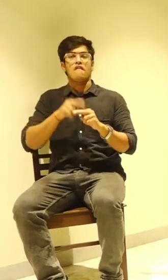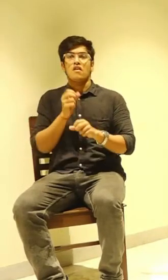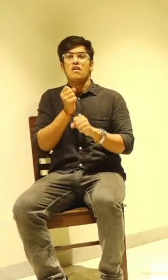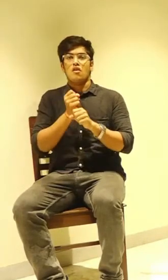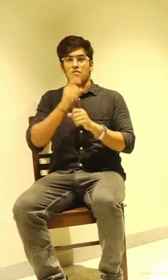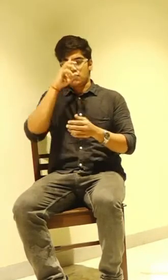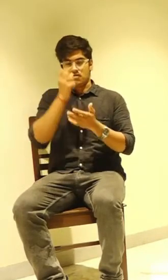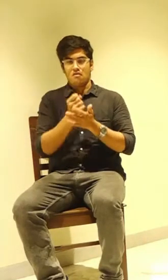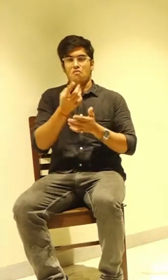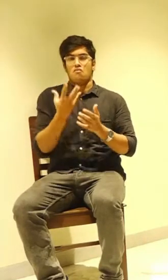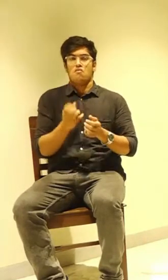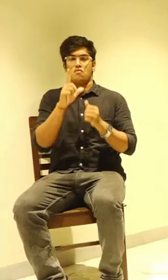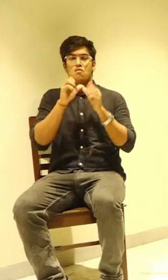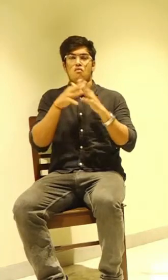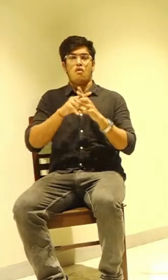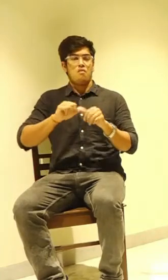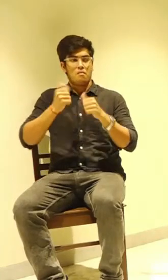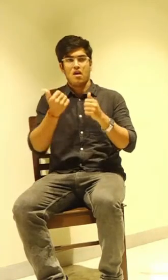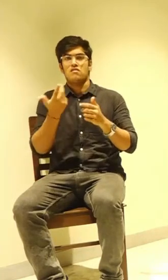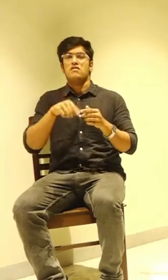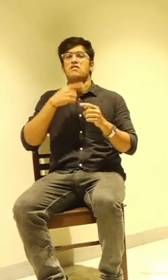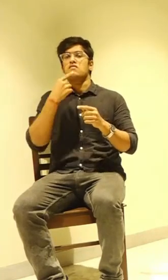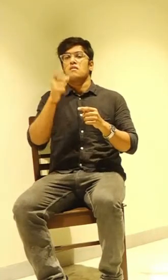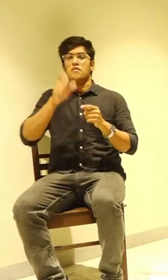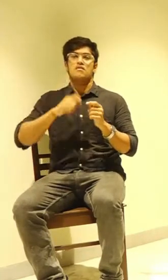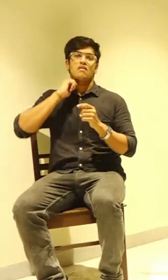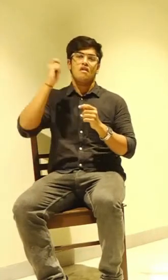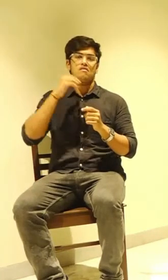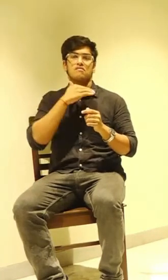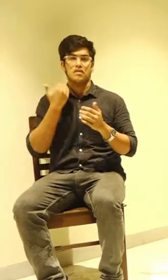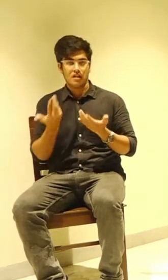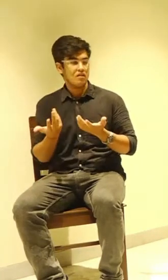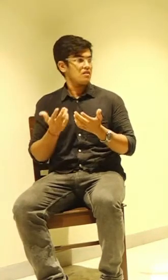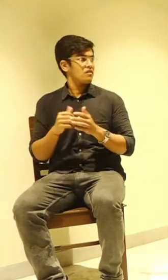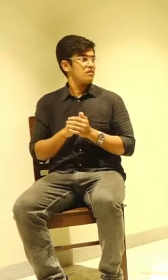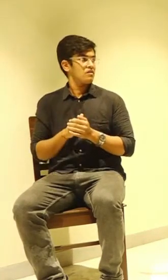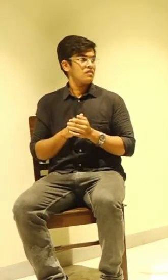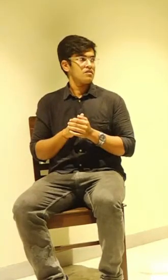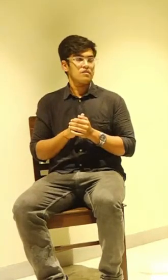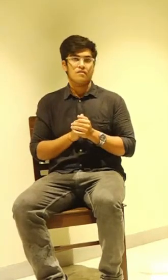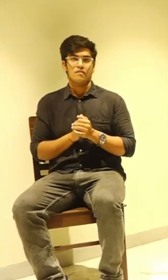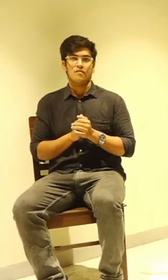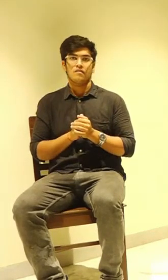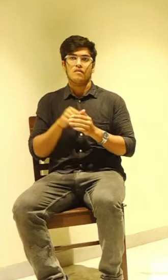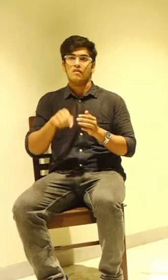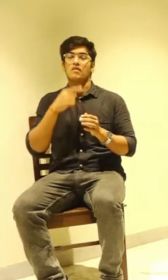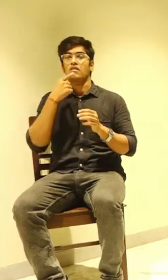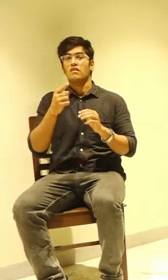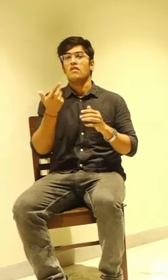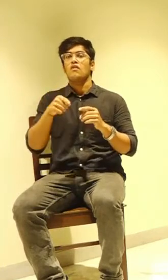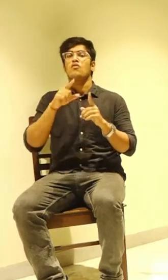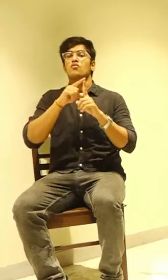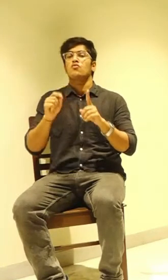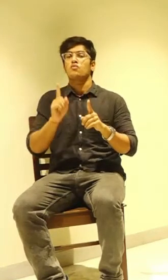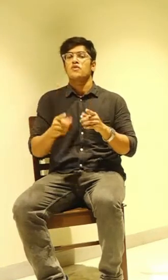want to pass a law providing for death penalty for certain actions, taking away their life entirely. And it says that all that needs to be done